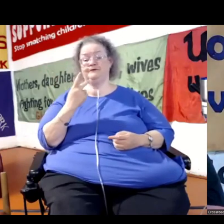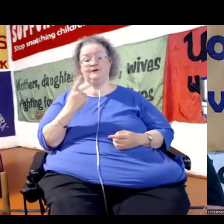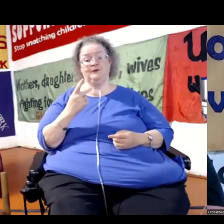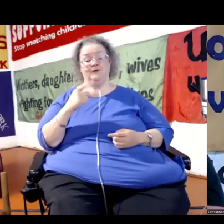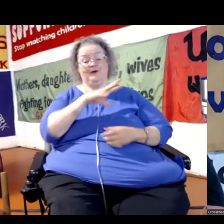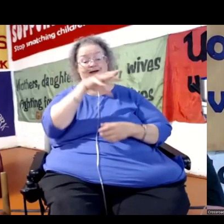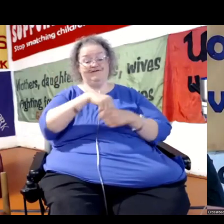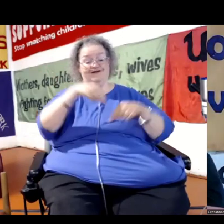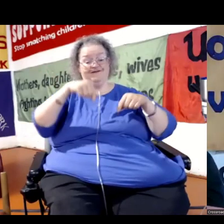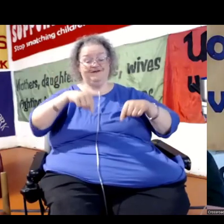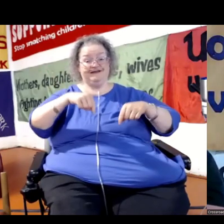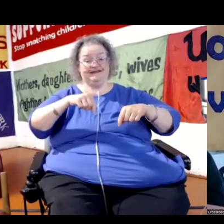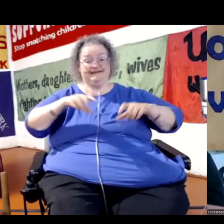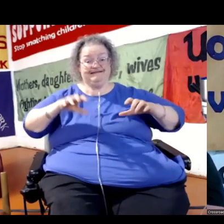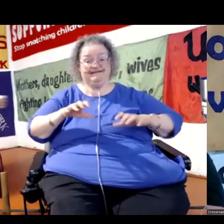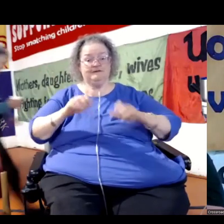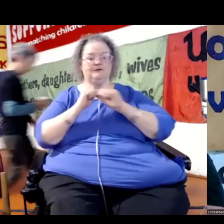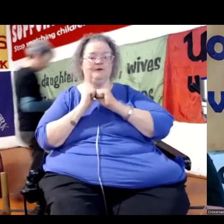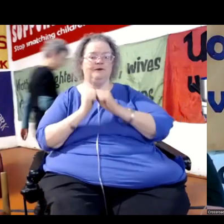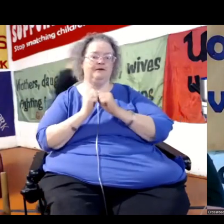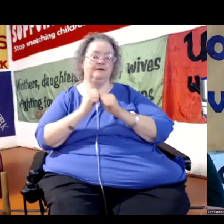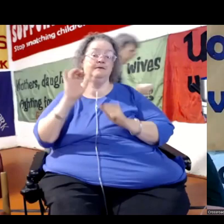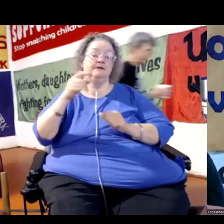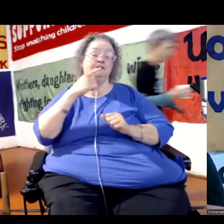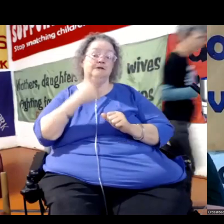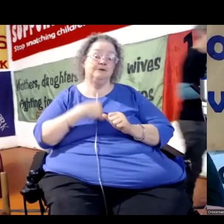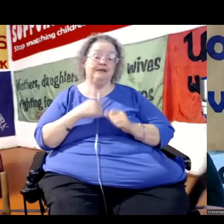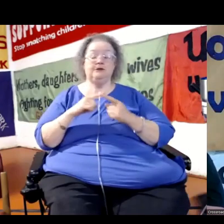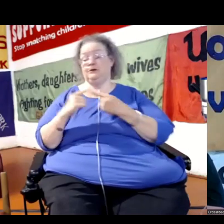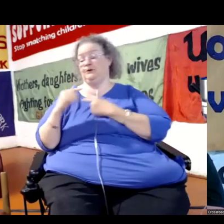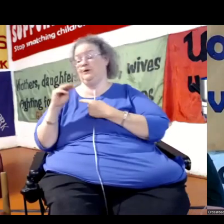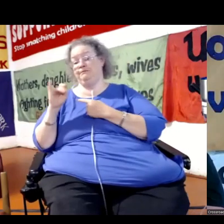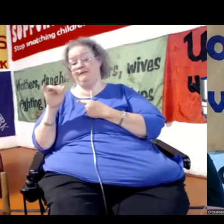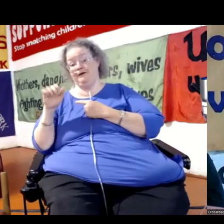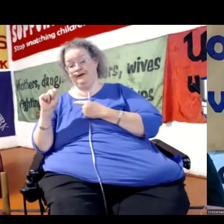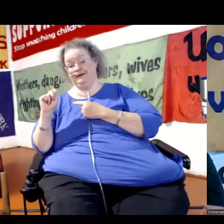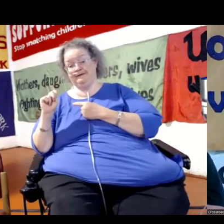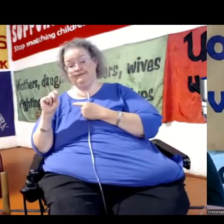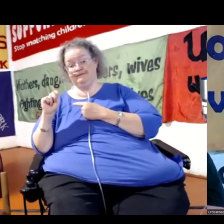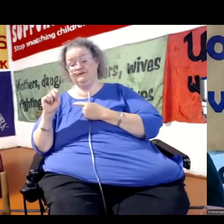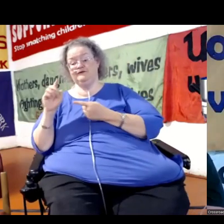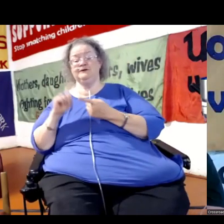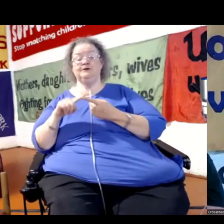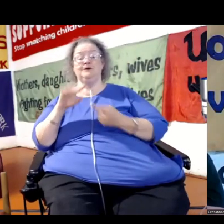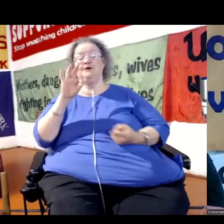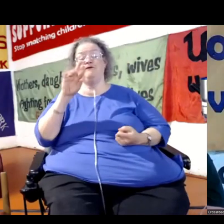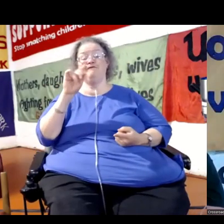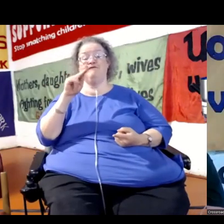That's what she said to me. That's what she said to Marion. That's what she said to Frankie and